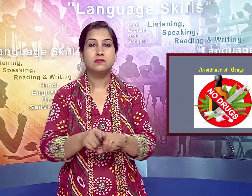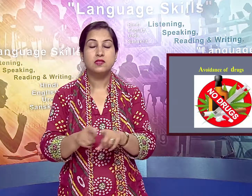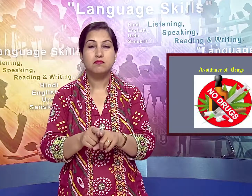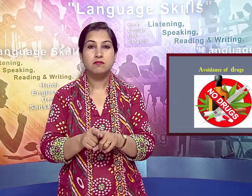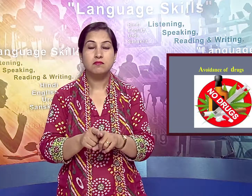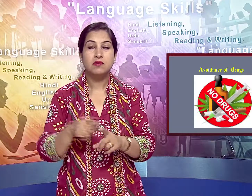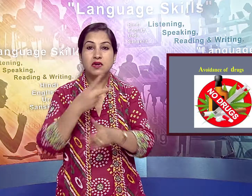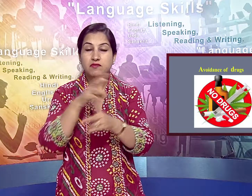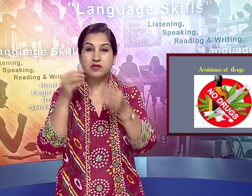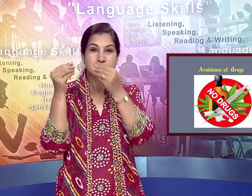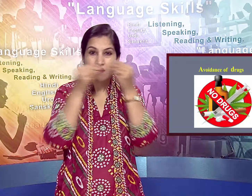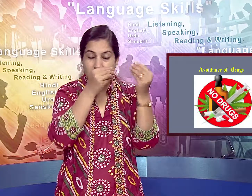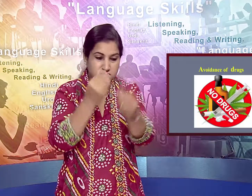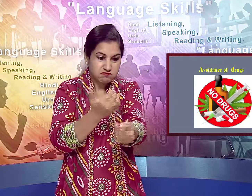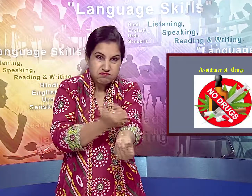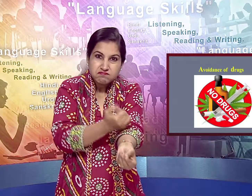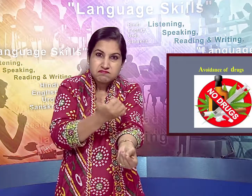Avoidance of drugs.